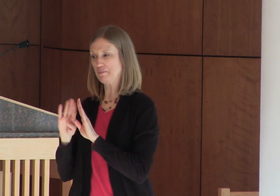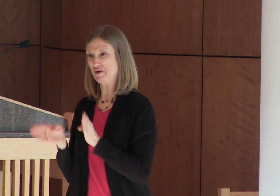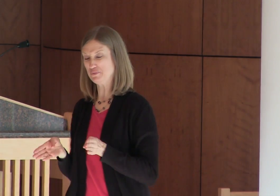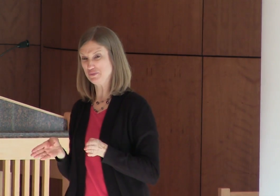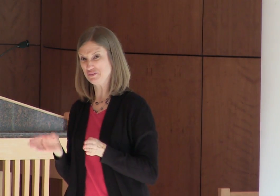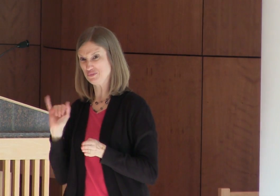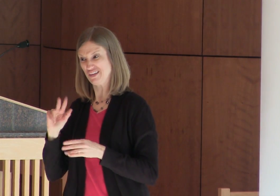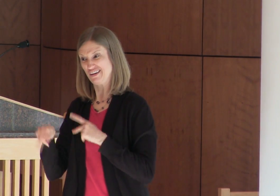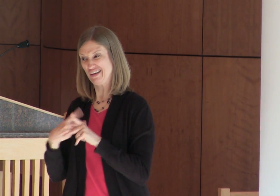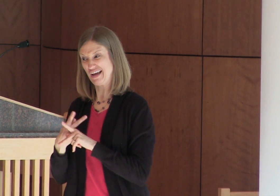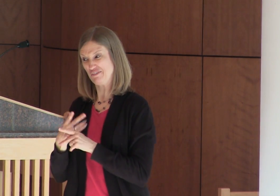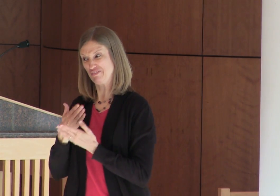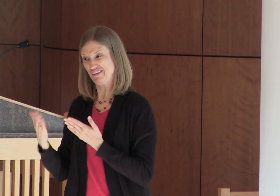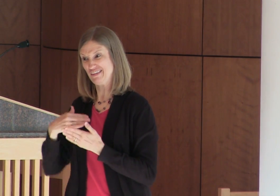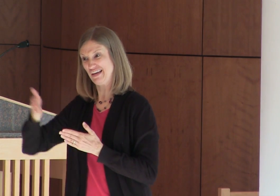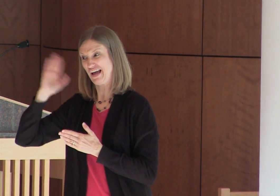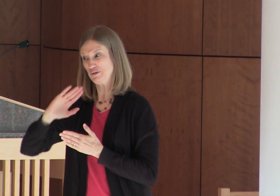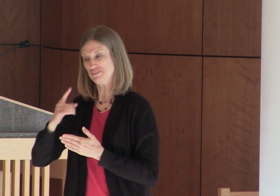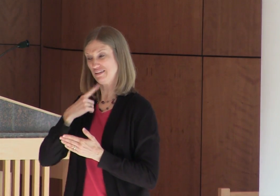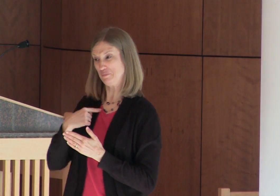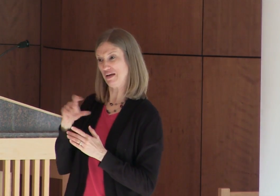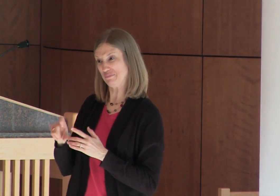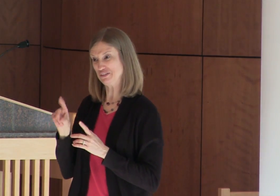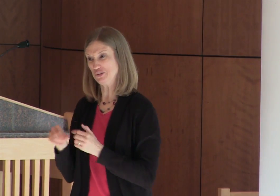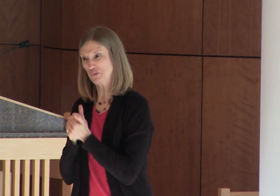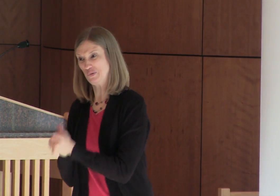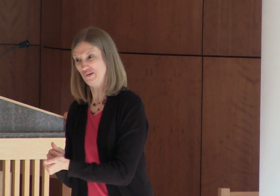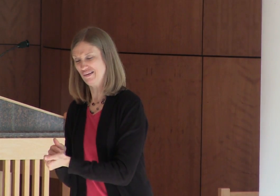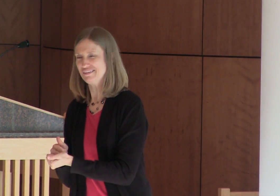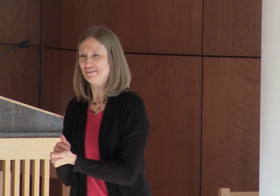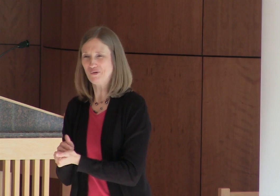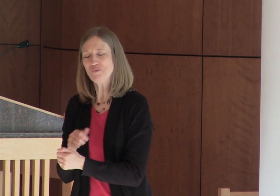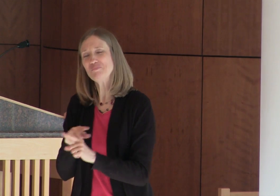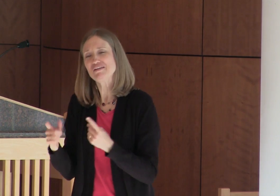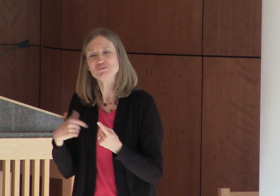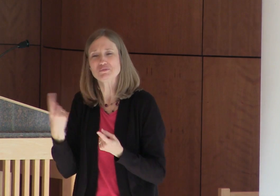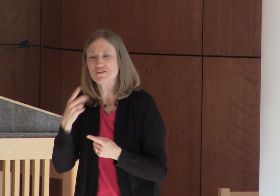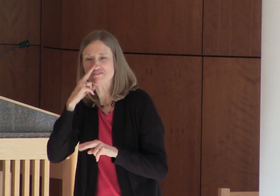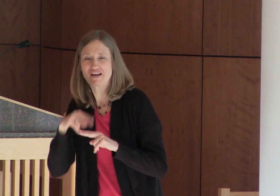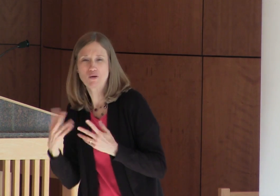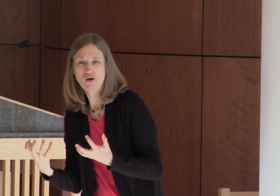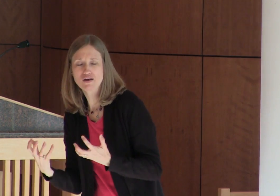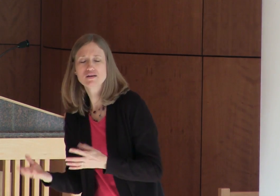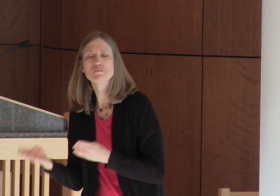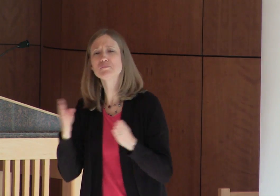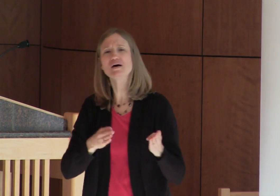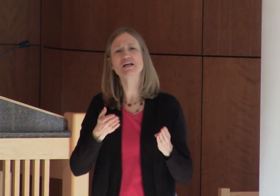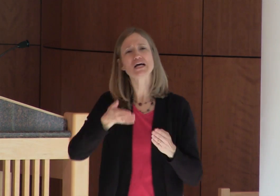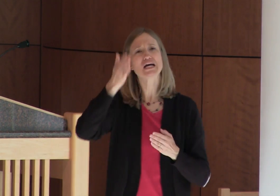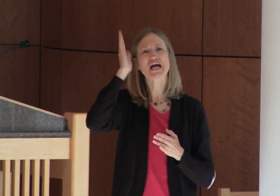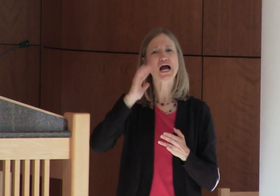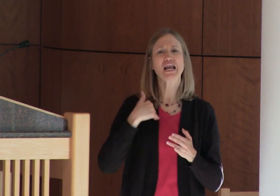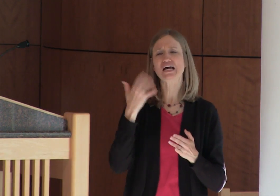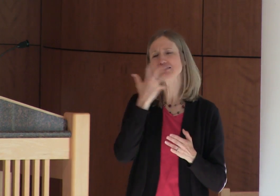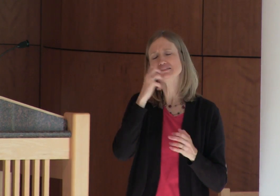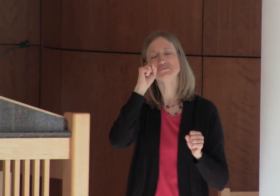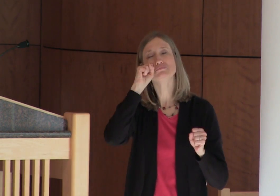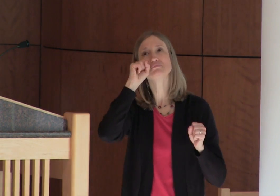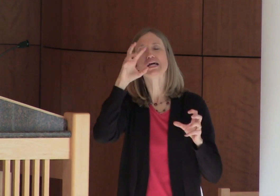dreams, though it was a very cool dream. But the dreams that do come from God, God has this remarkable ability of